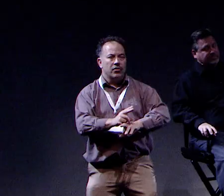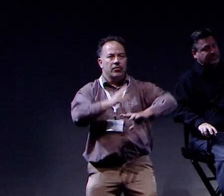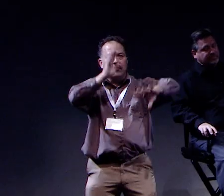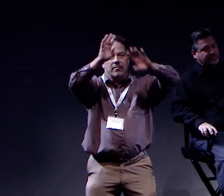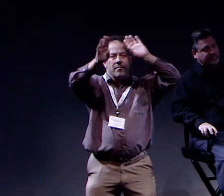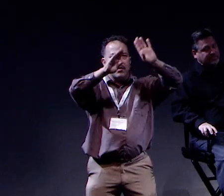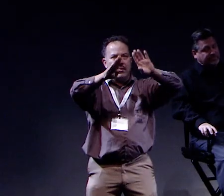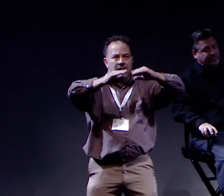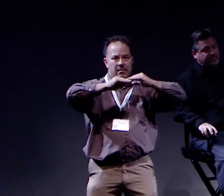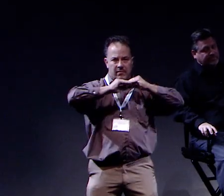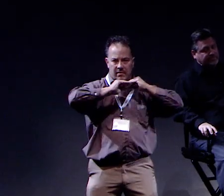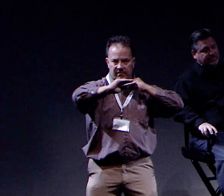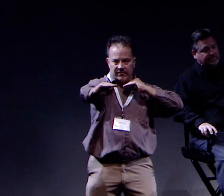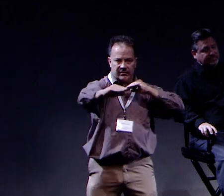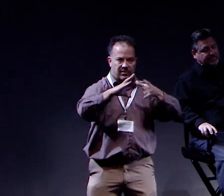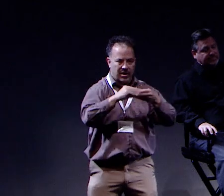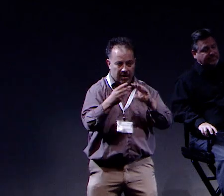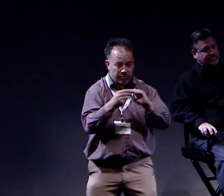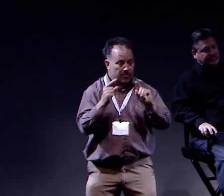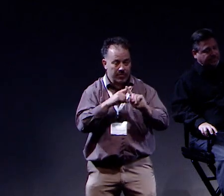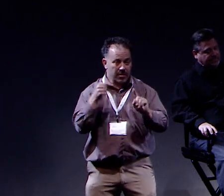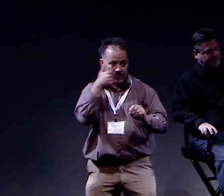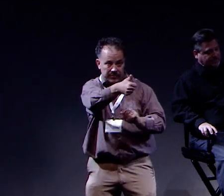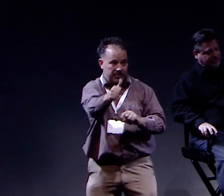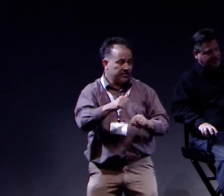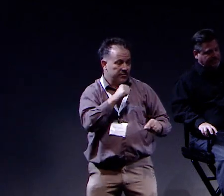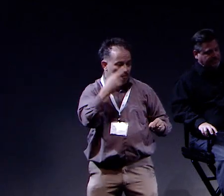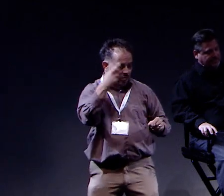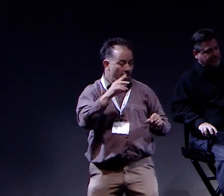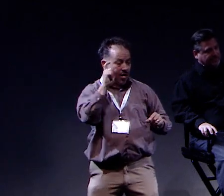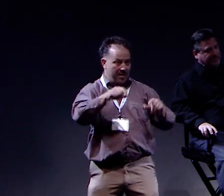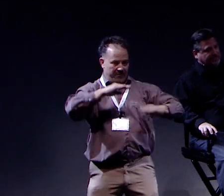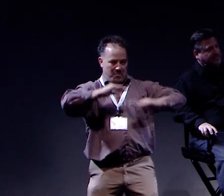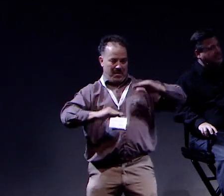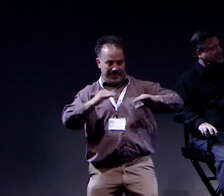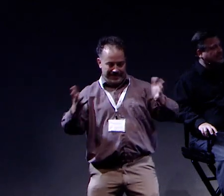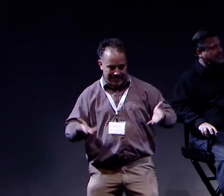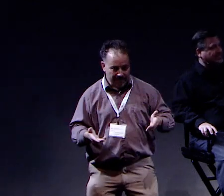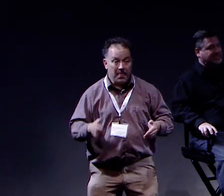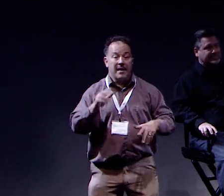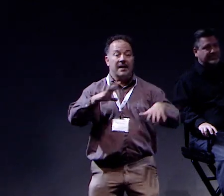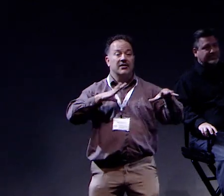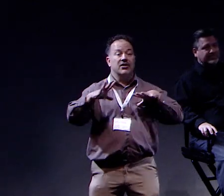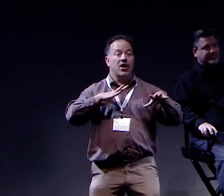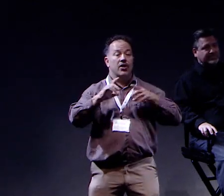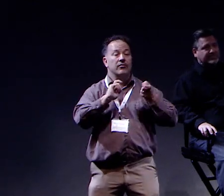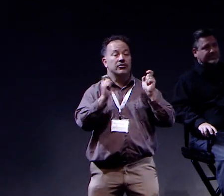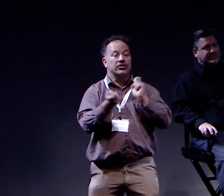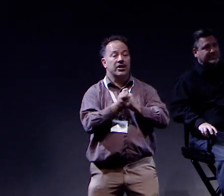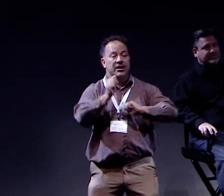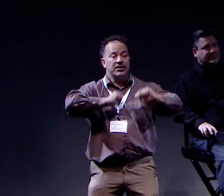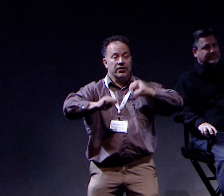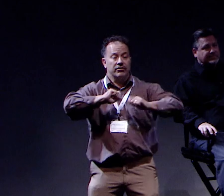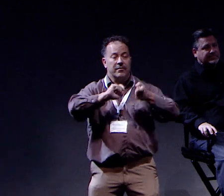stories. But what they're not realizing, whoa, I gotta keep my balance here, is that Hollywood is changing and entertainment is changing. And we used to have the